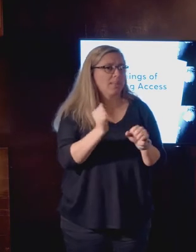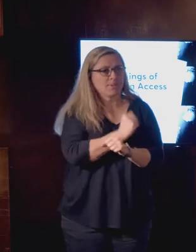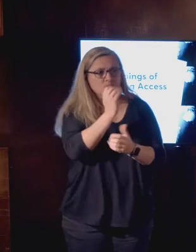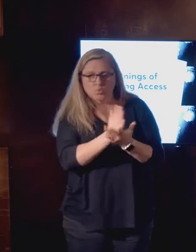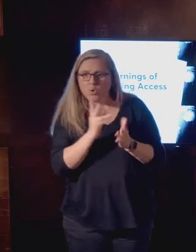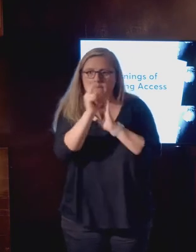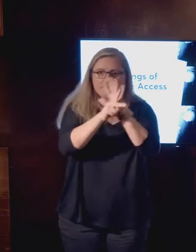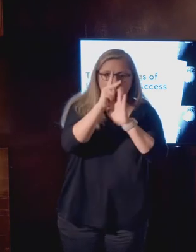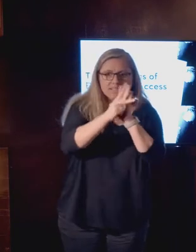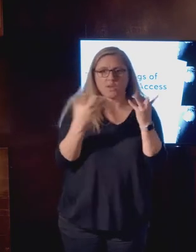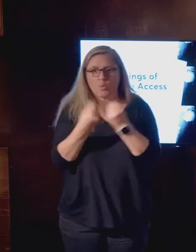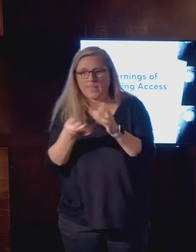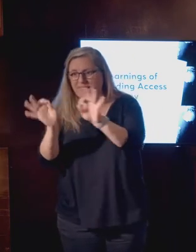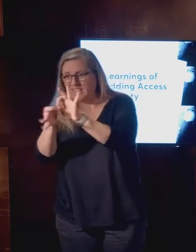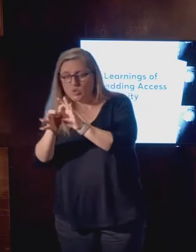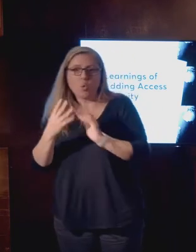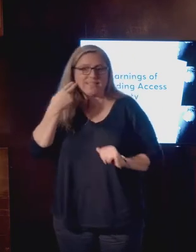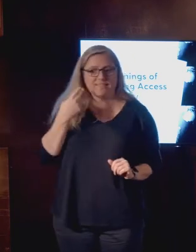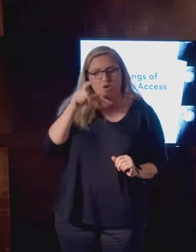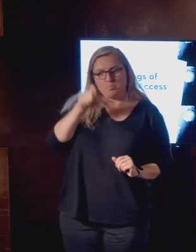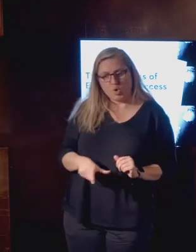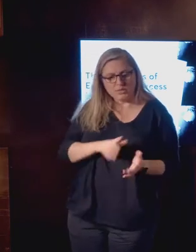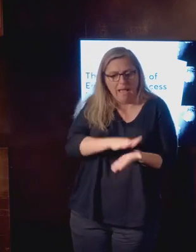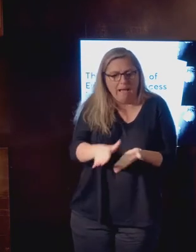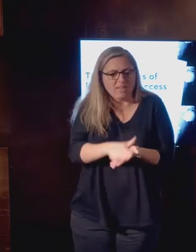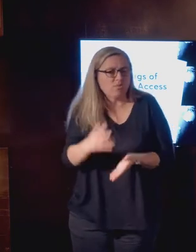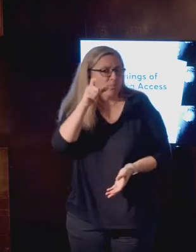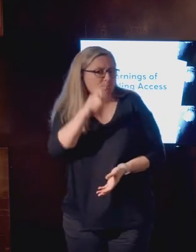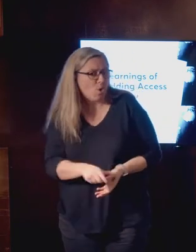video with an interpreter or a deaf person or a hard of hearing